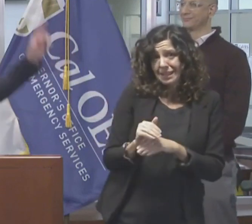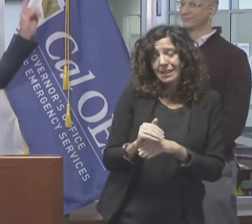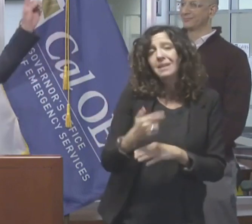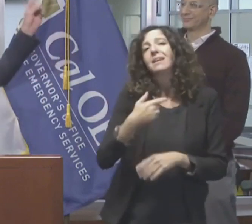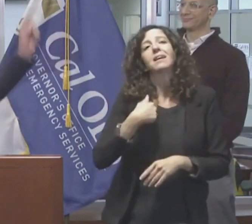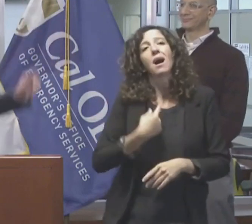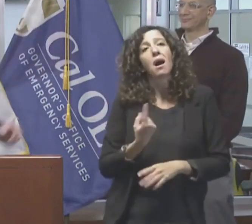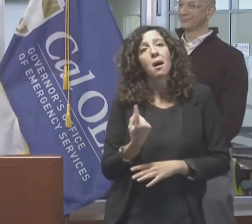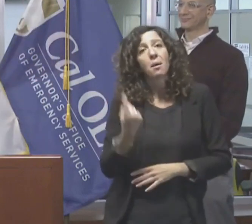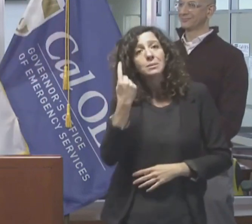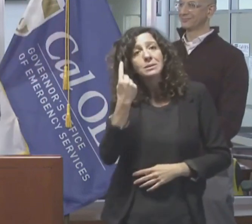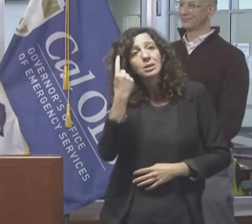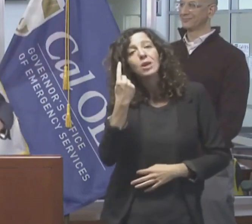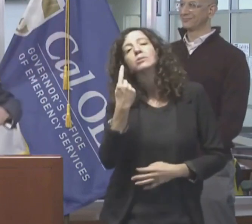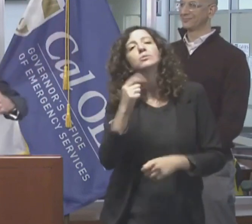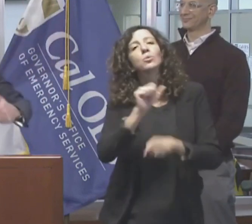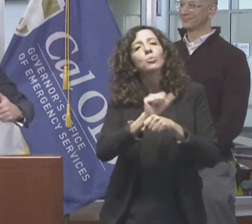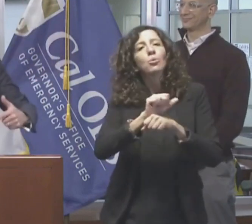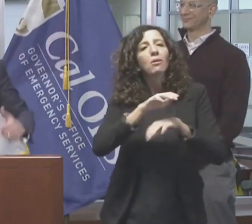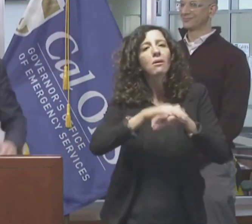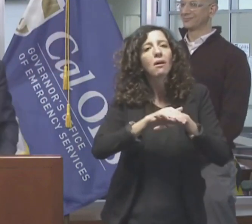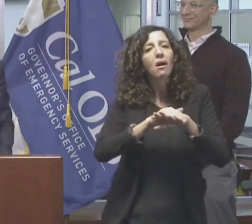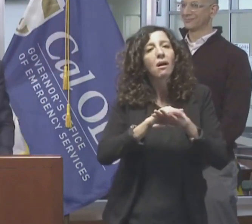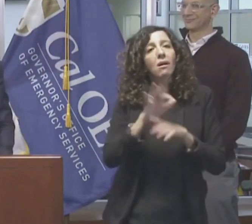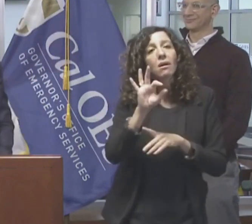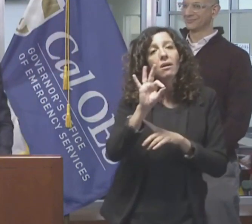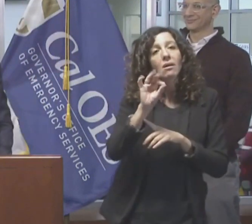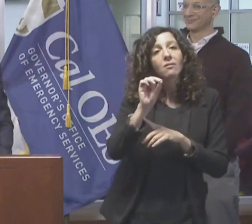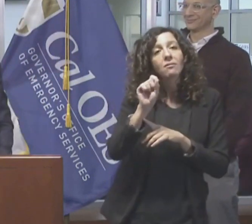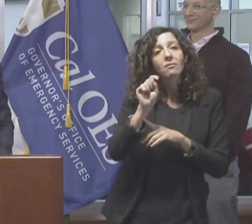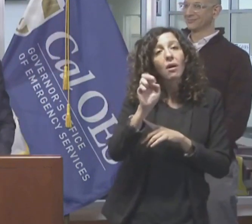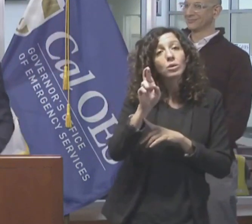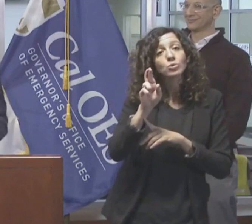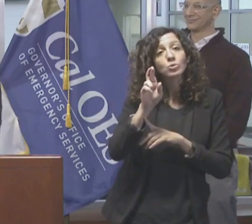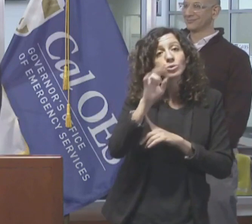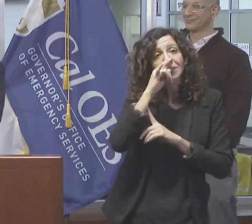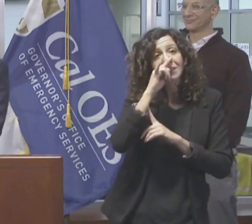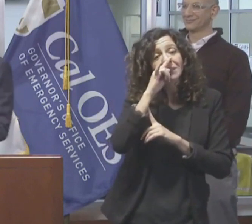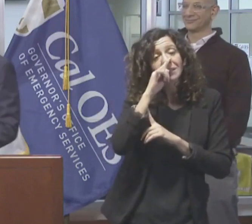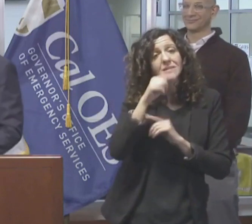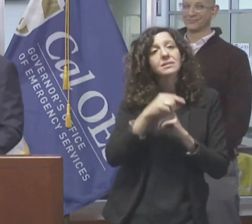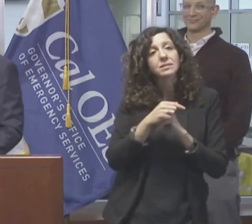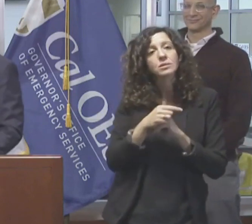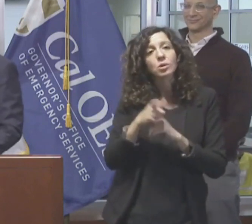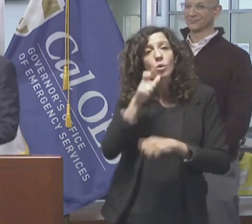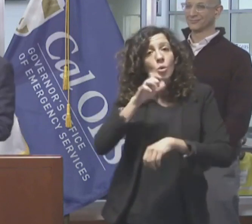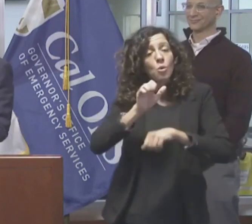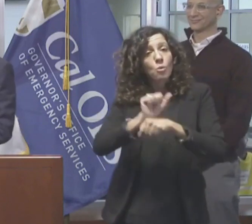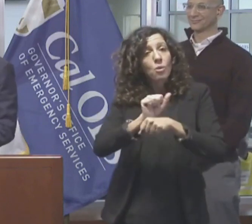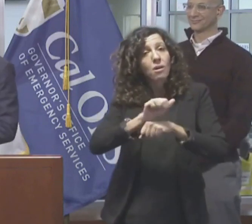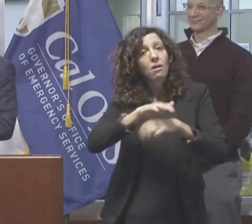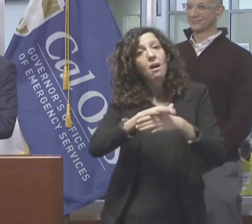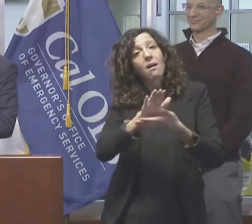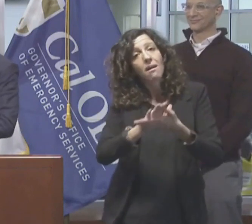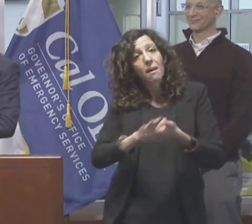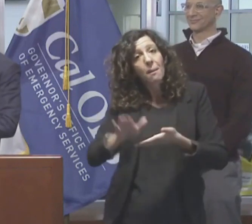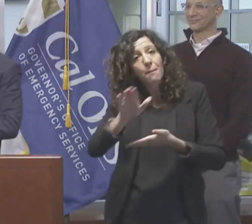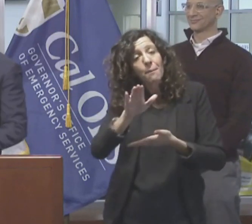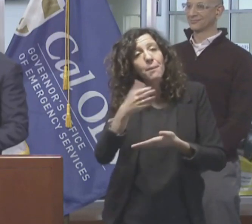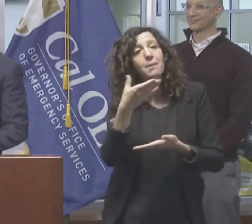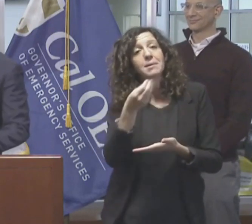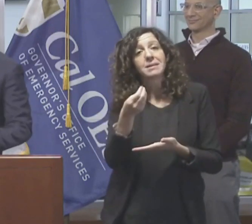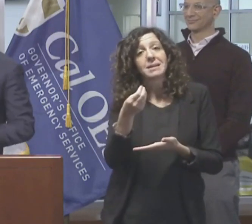I was upstairs just working on foster kids that were working on campus and living on campus that